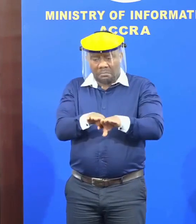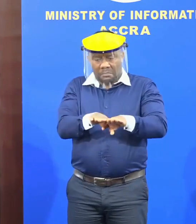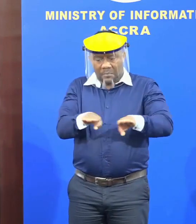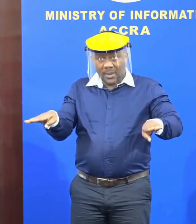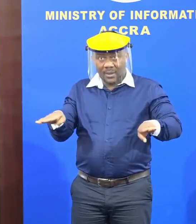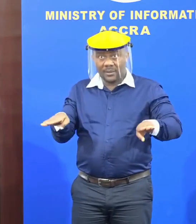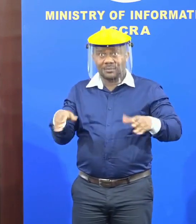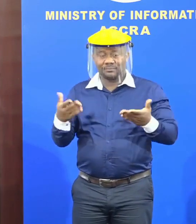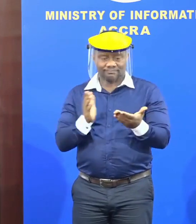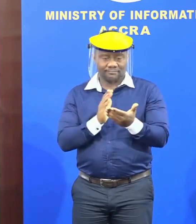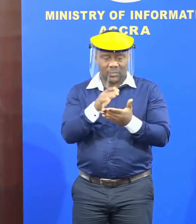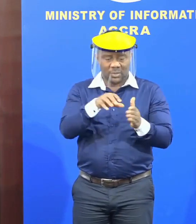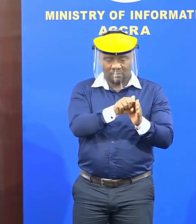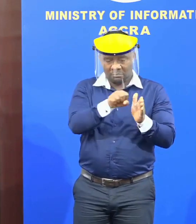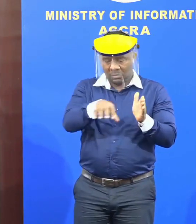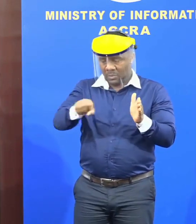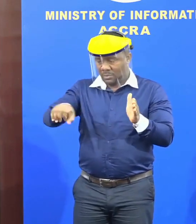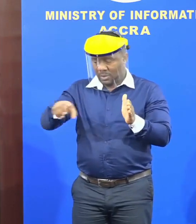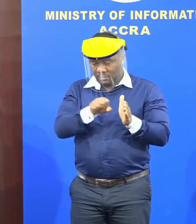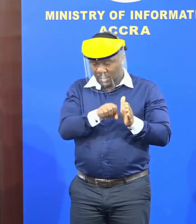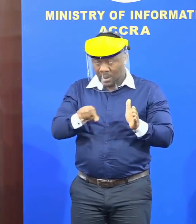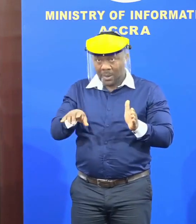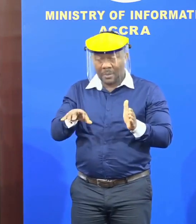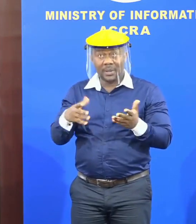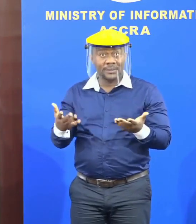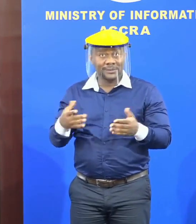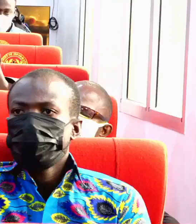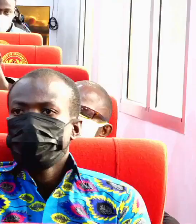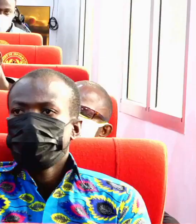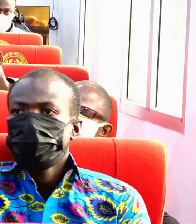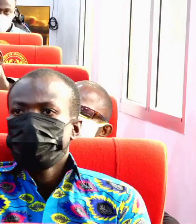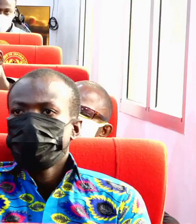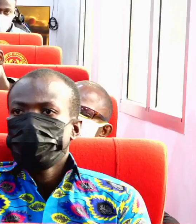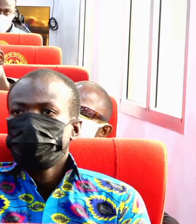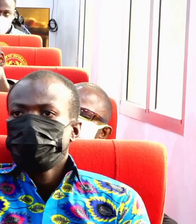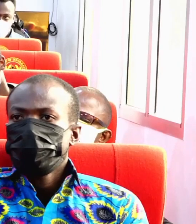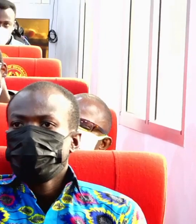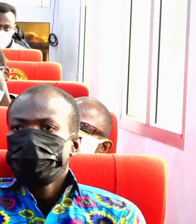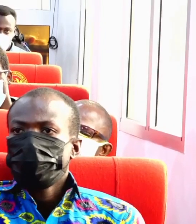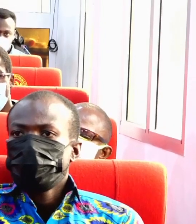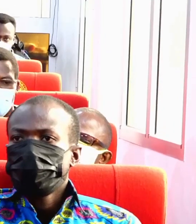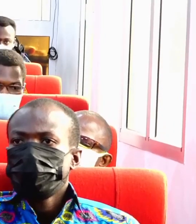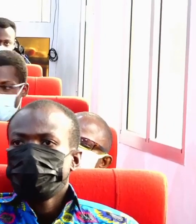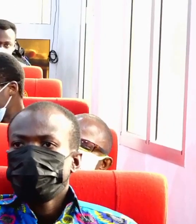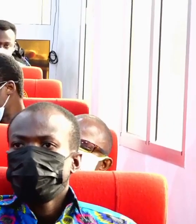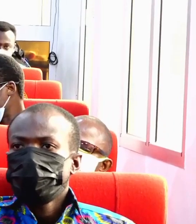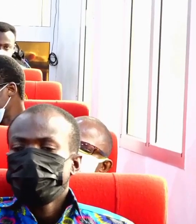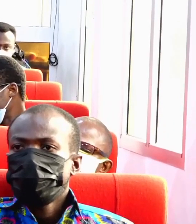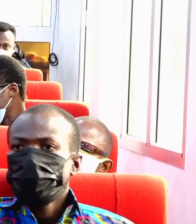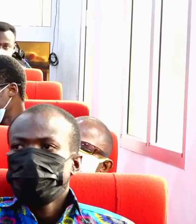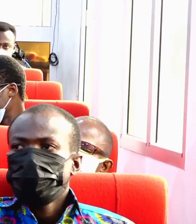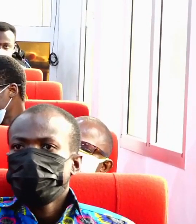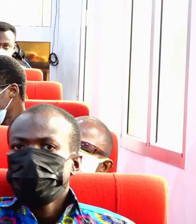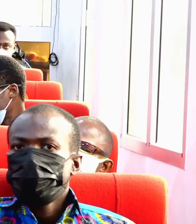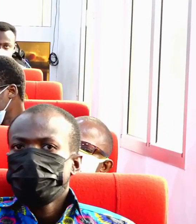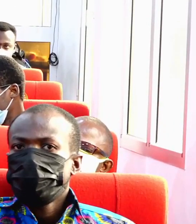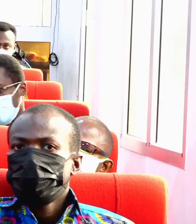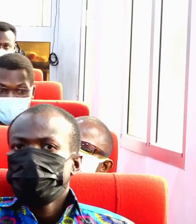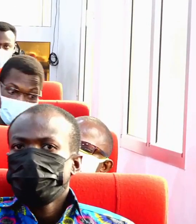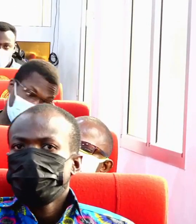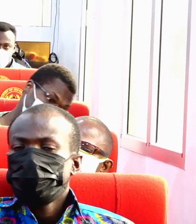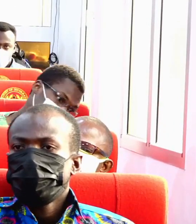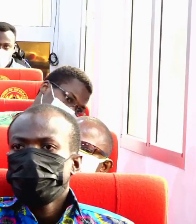our cocoa is the best, and how we treat it forms part of the reason why Ghana has the best cocoa. And of course, you have some exhibitors there where you